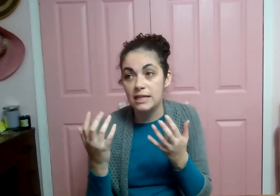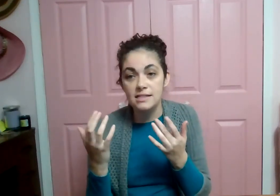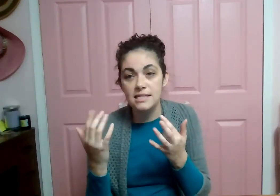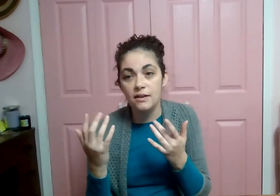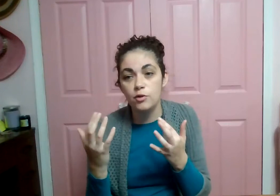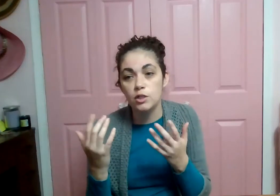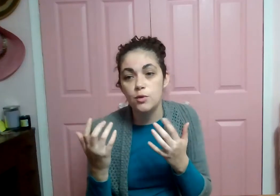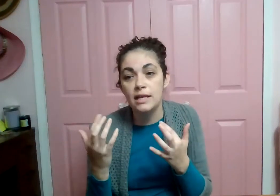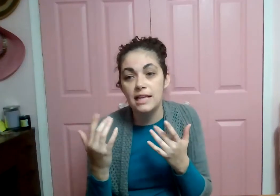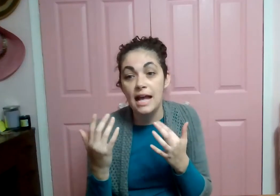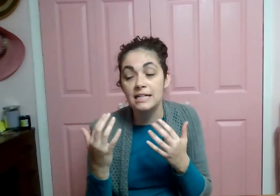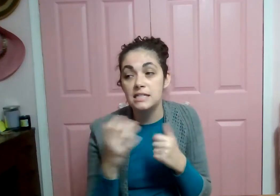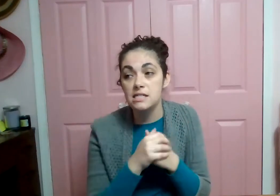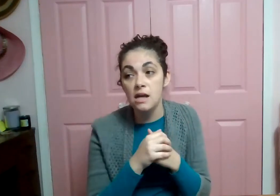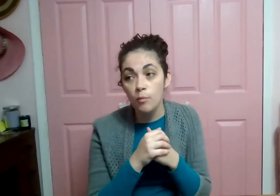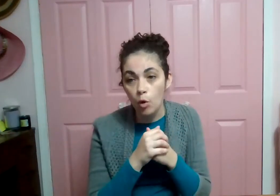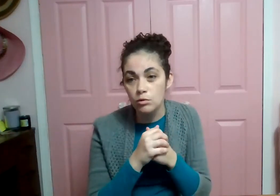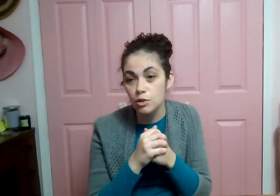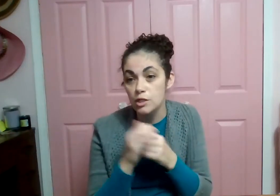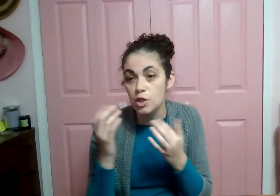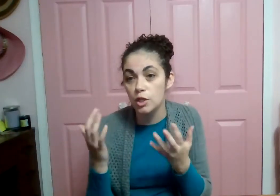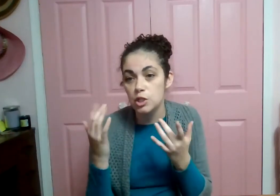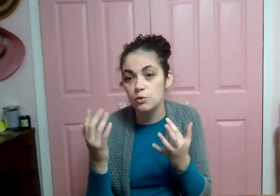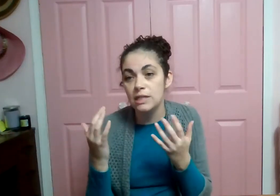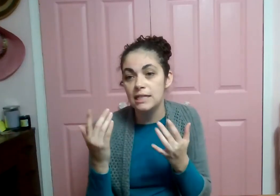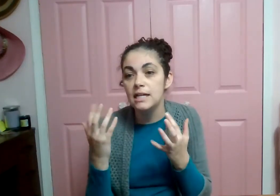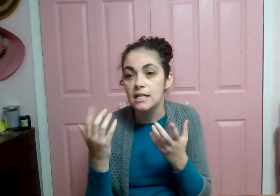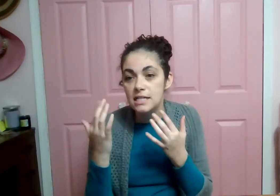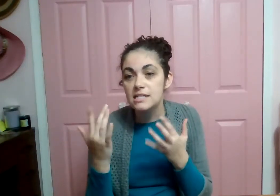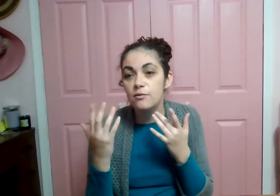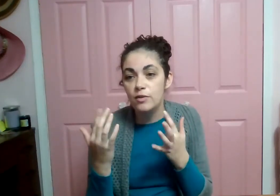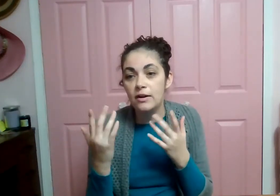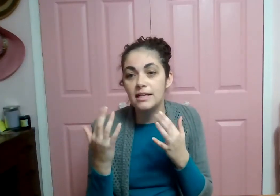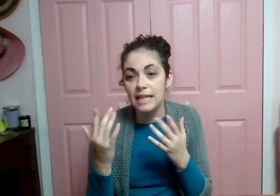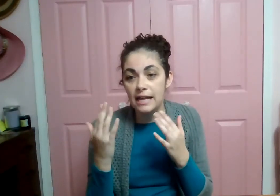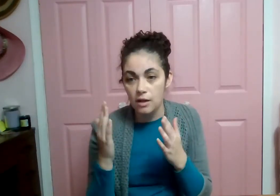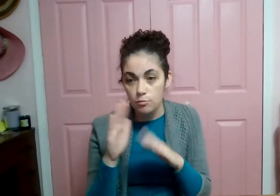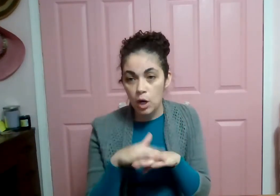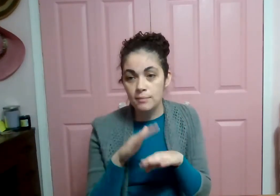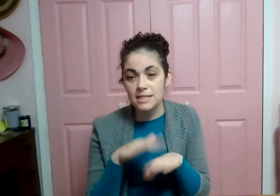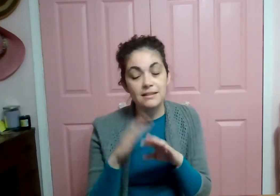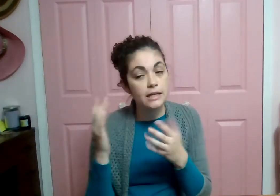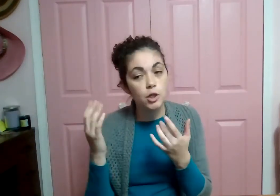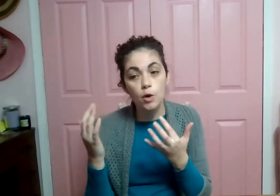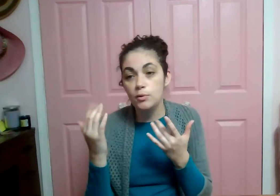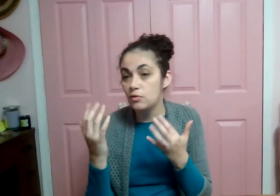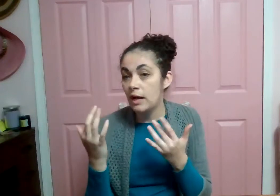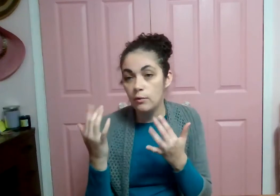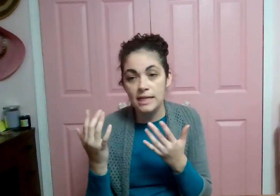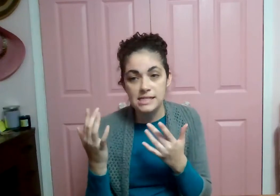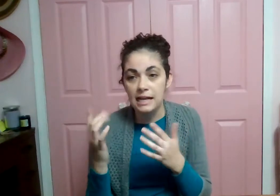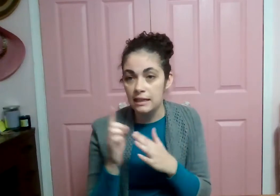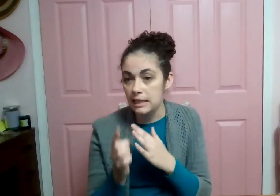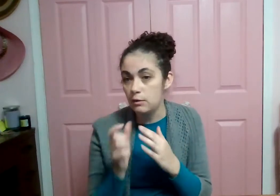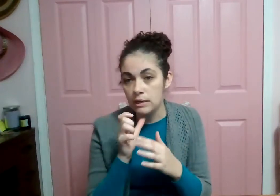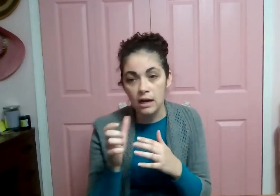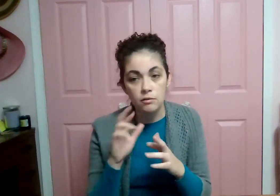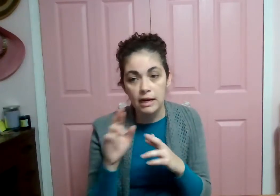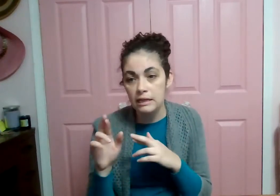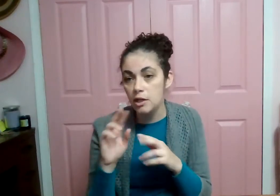kids that I've worked with and some older adults who need some very like prompting, like, nope, you've got to wait a second. Like, we're not ready to